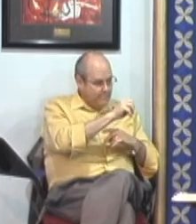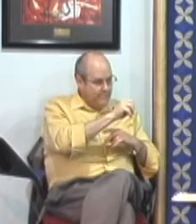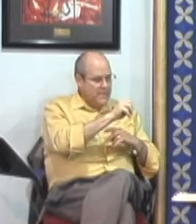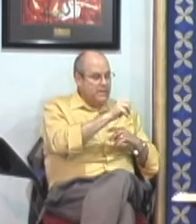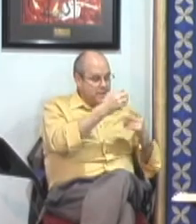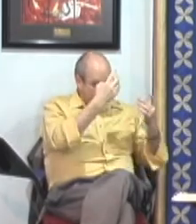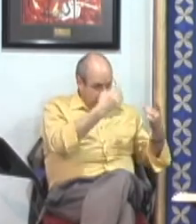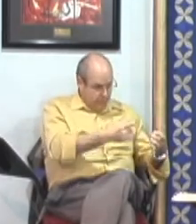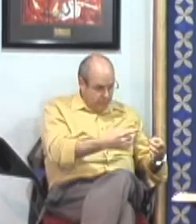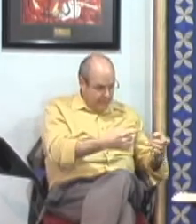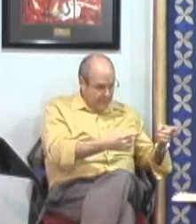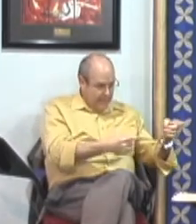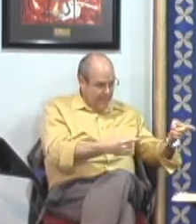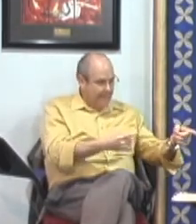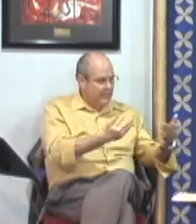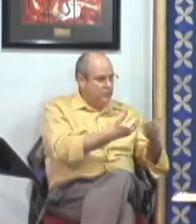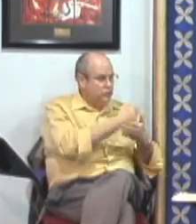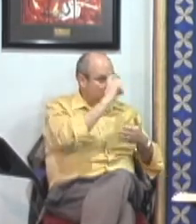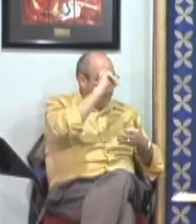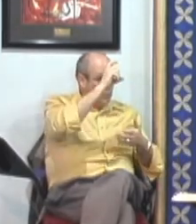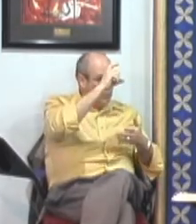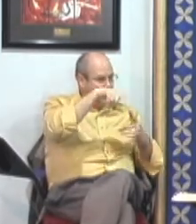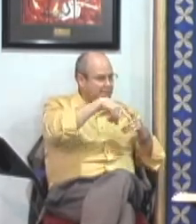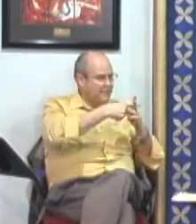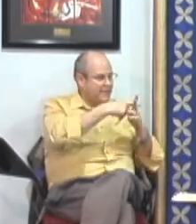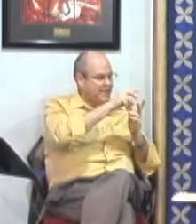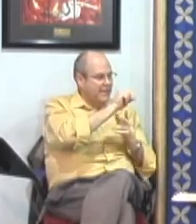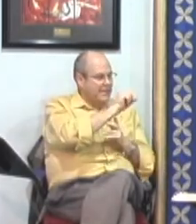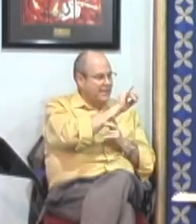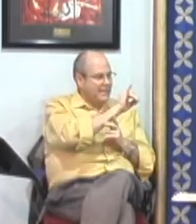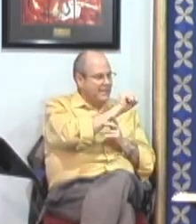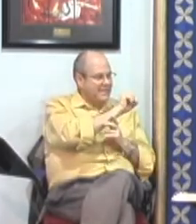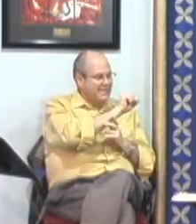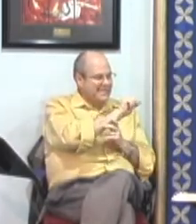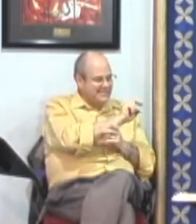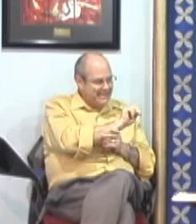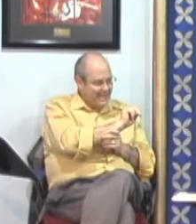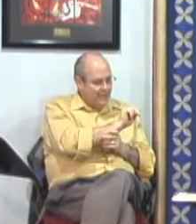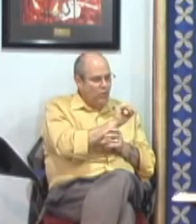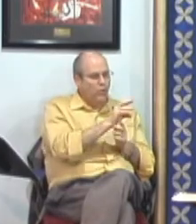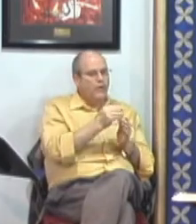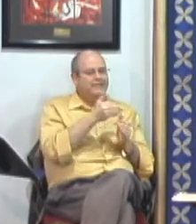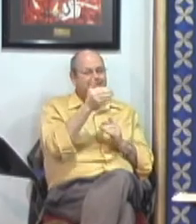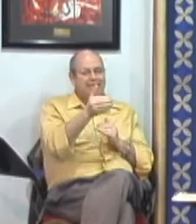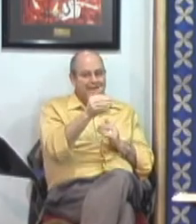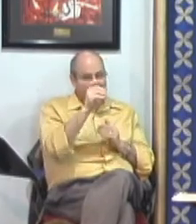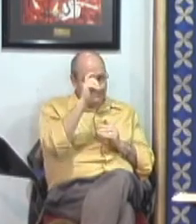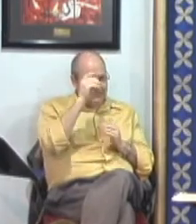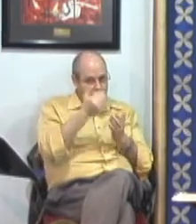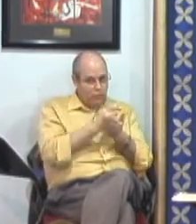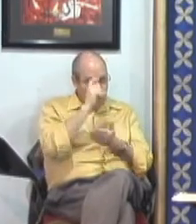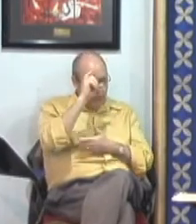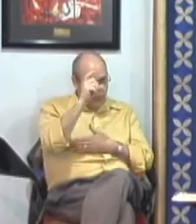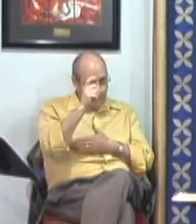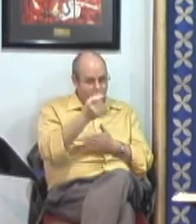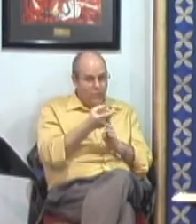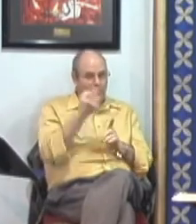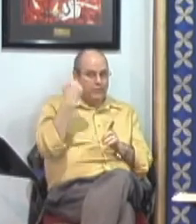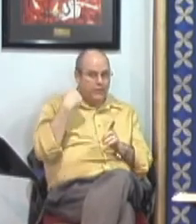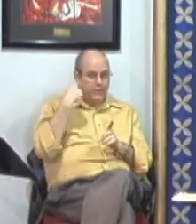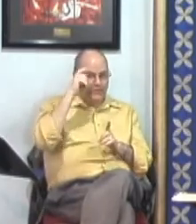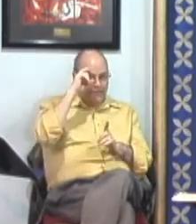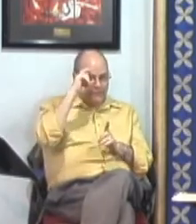to determine whether this new moon is the beginning of the year or it's the next new moon or it's the previous new moon, because